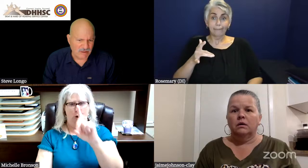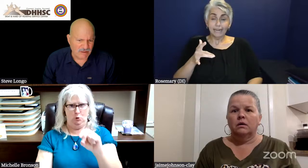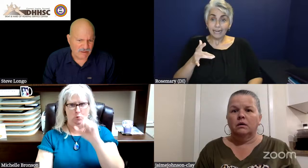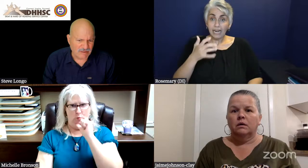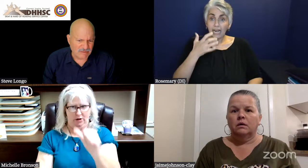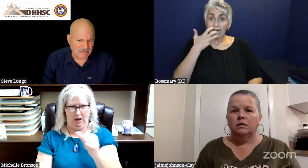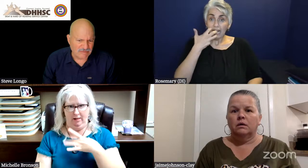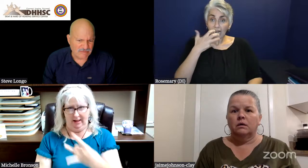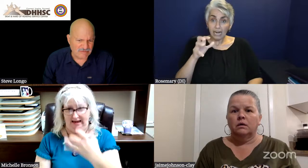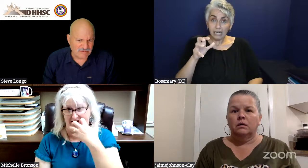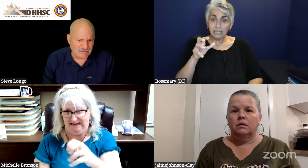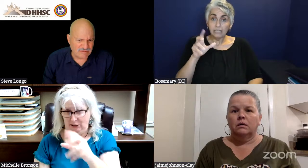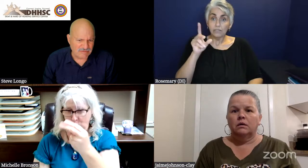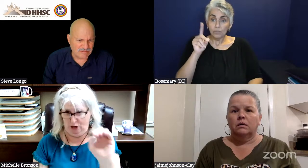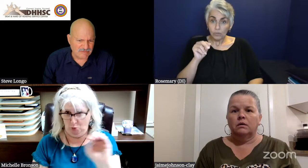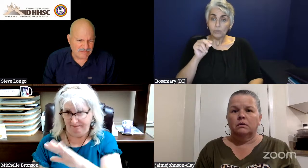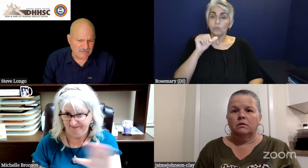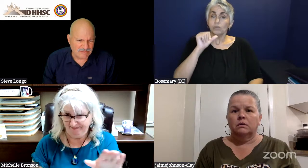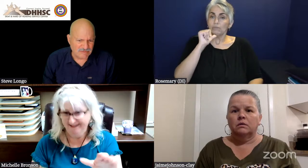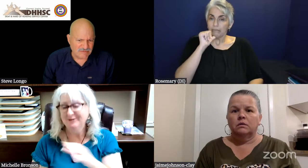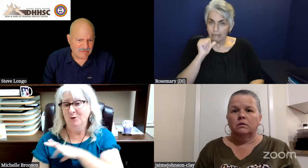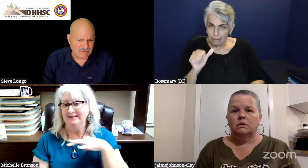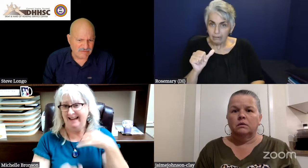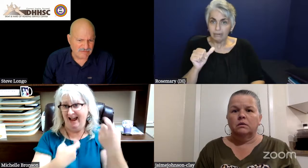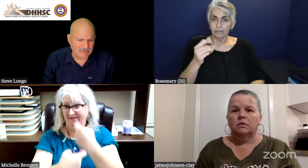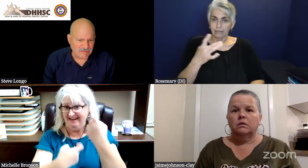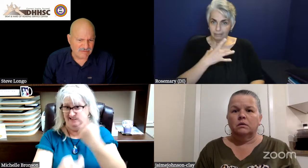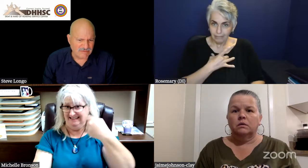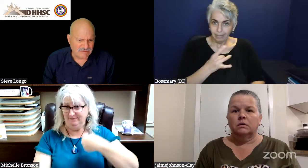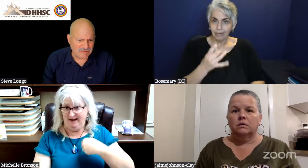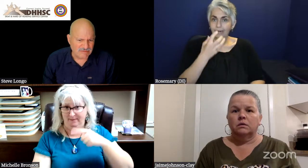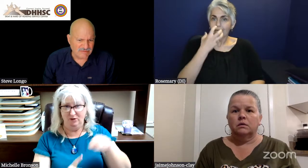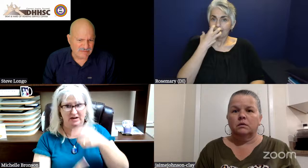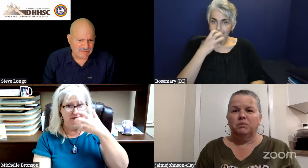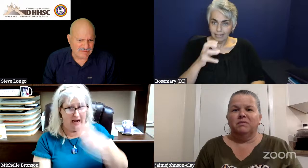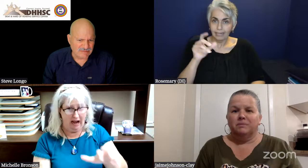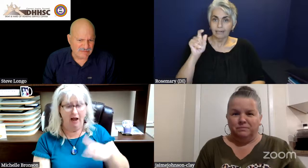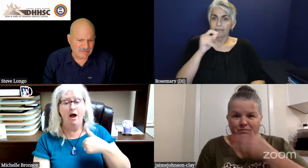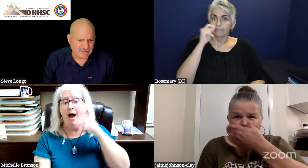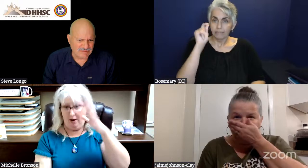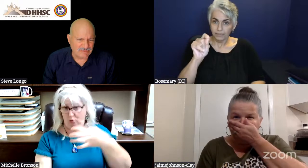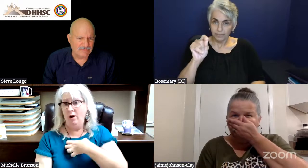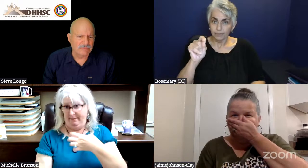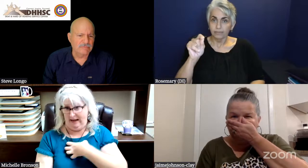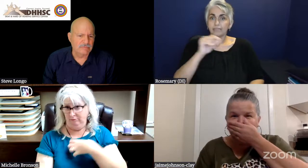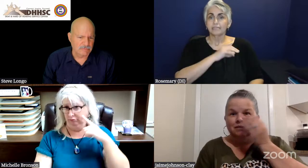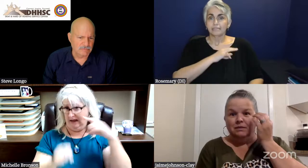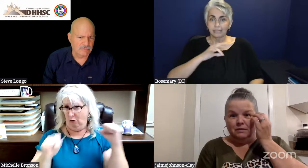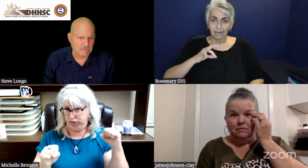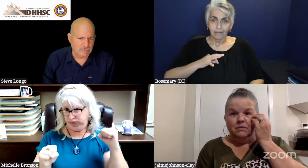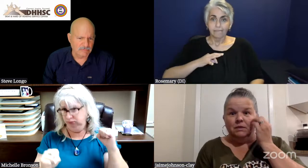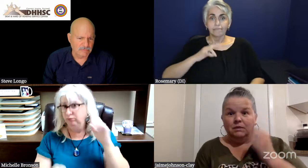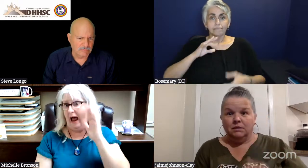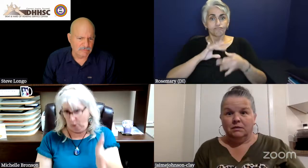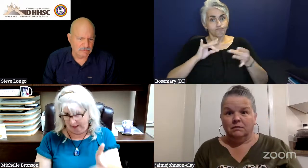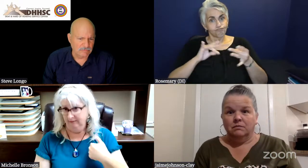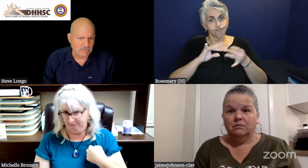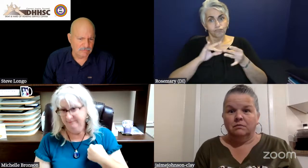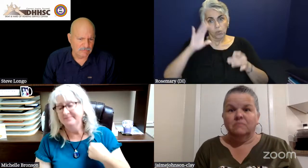First, I want to be open. I tend in the heat. I don't like heat,